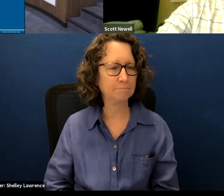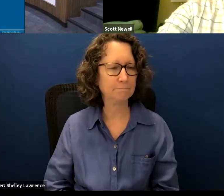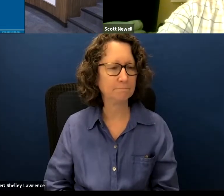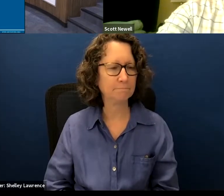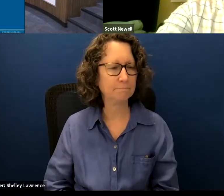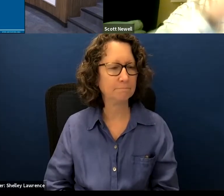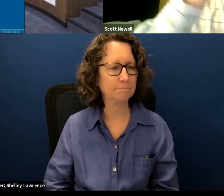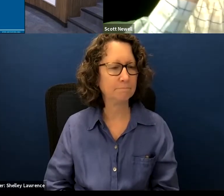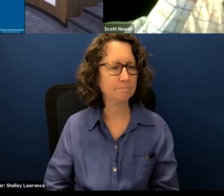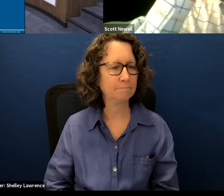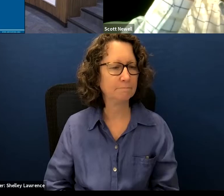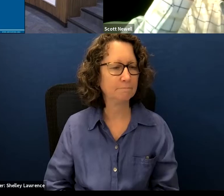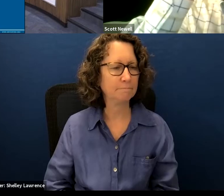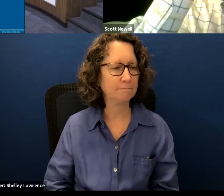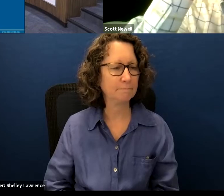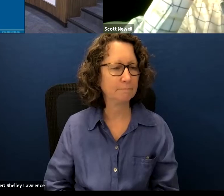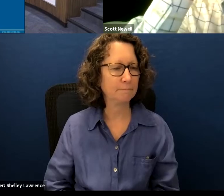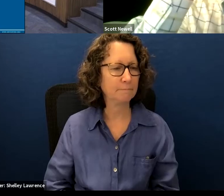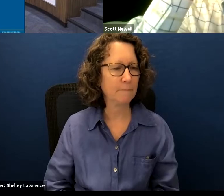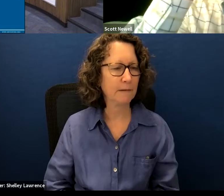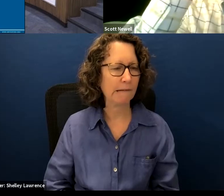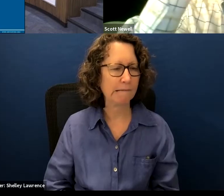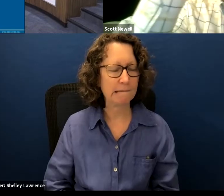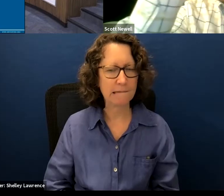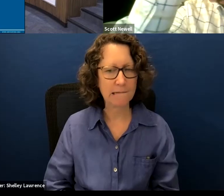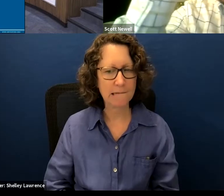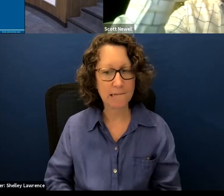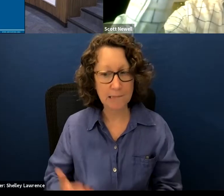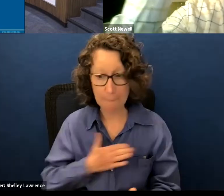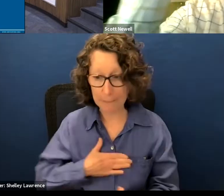Valeria, if you can please unmute yourself.